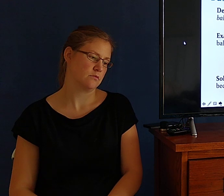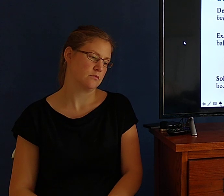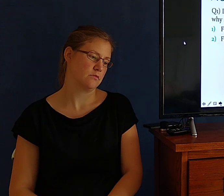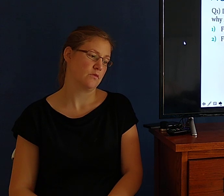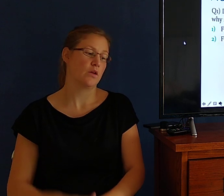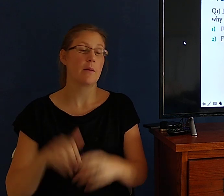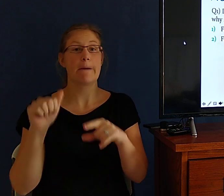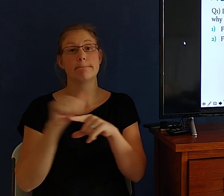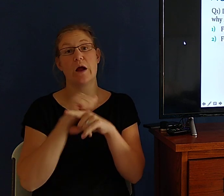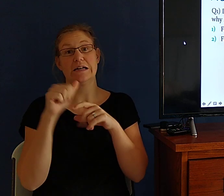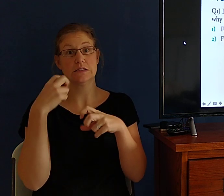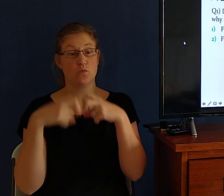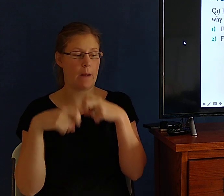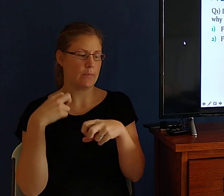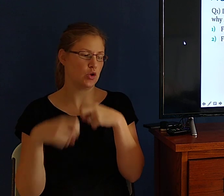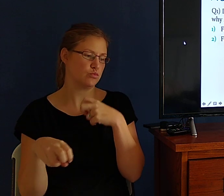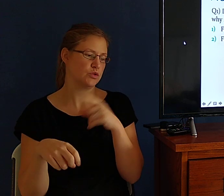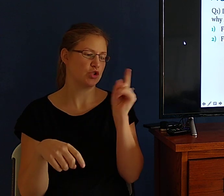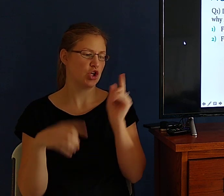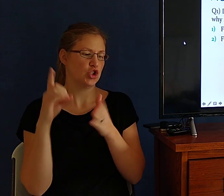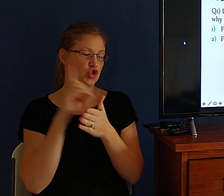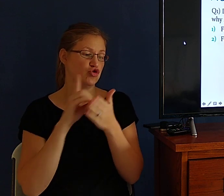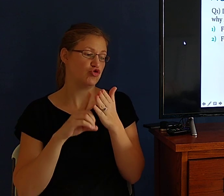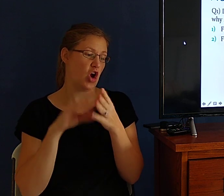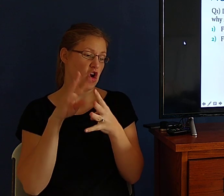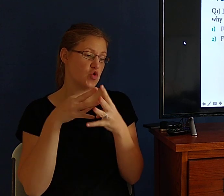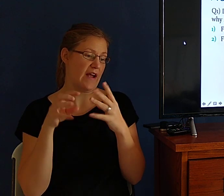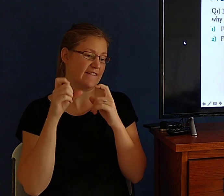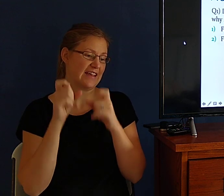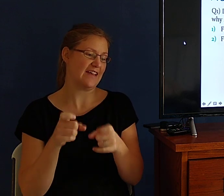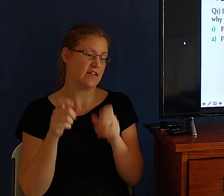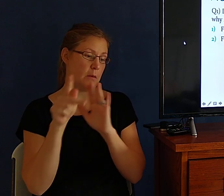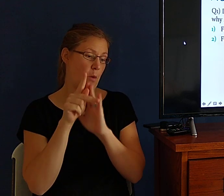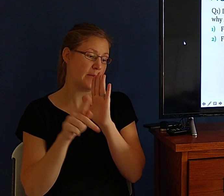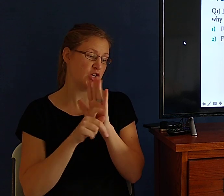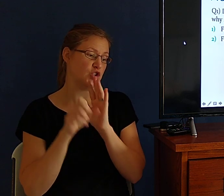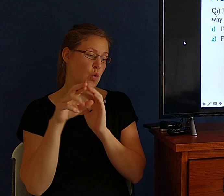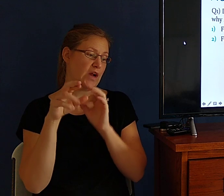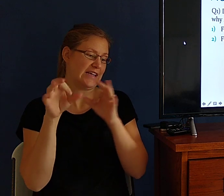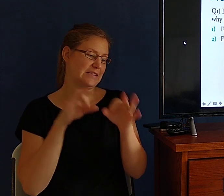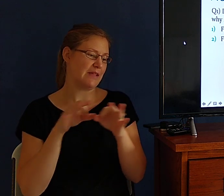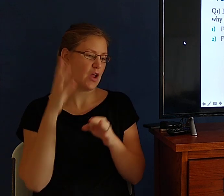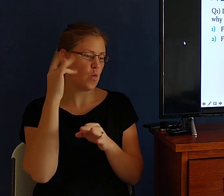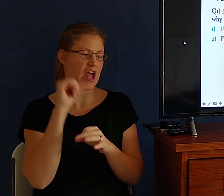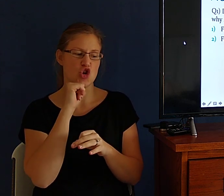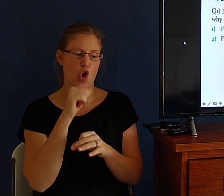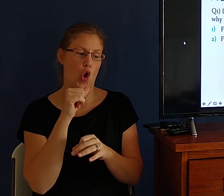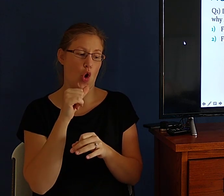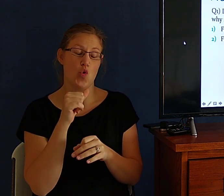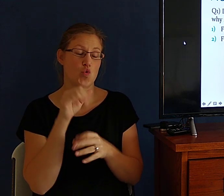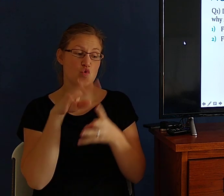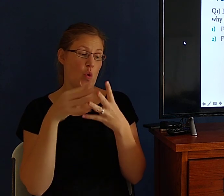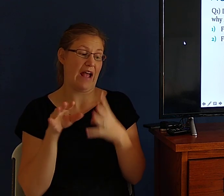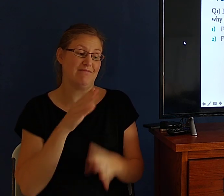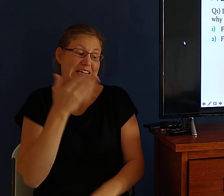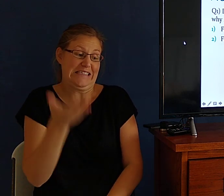Practice problems. Draw a graph having the given properties or explain why no such graph exists.